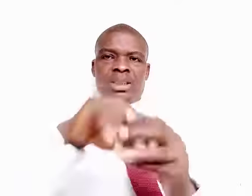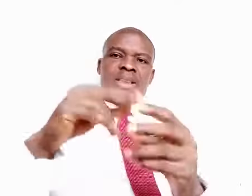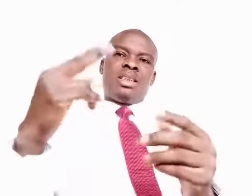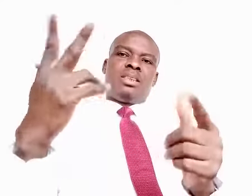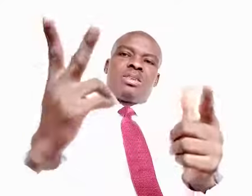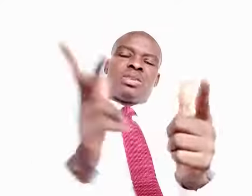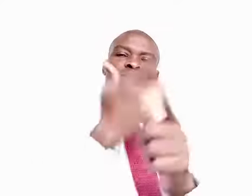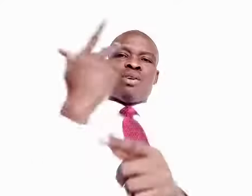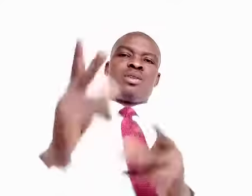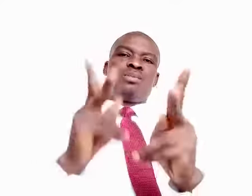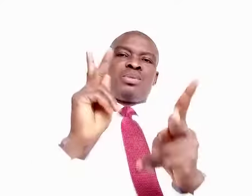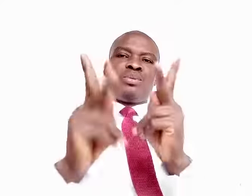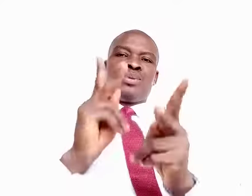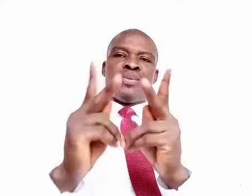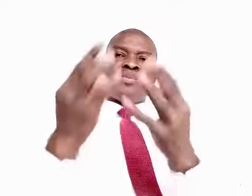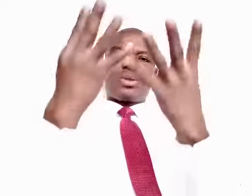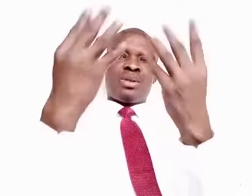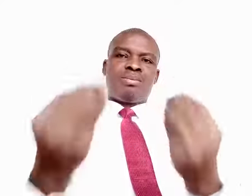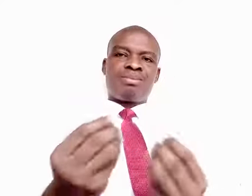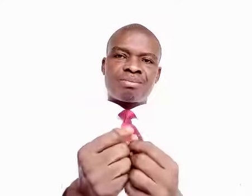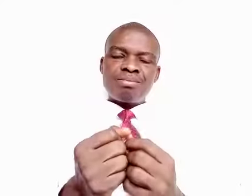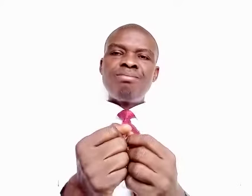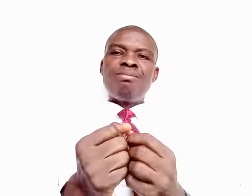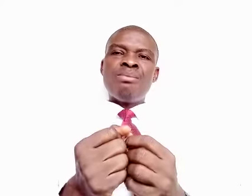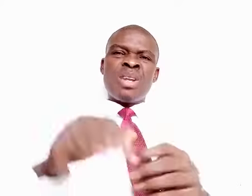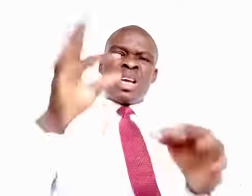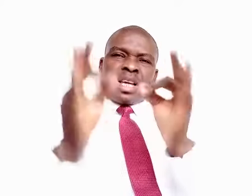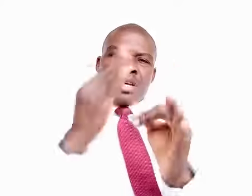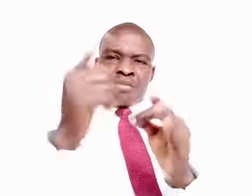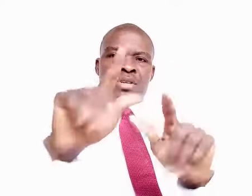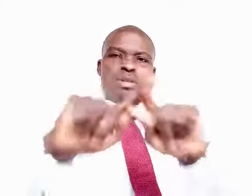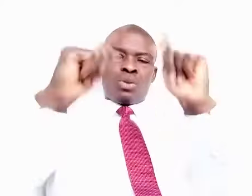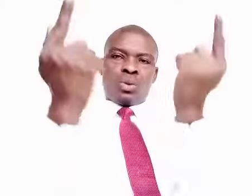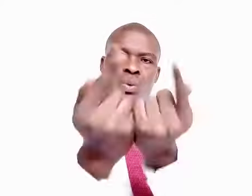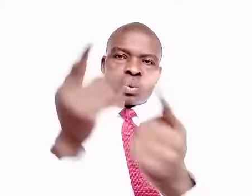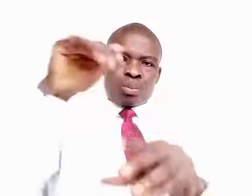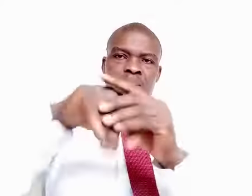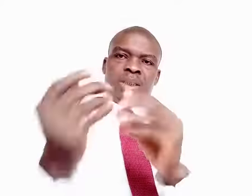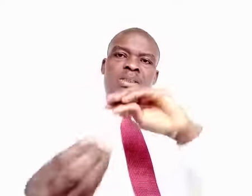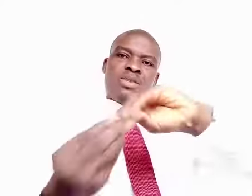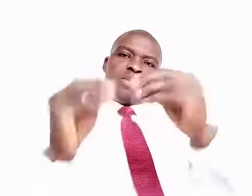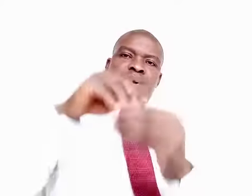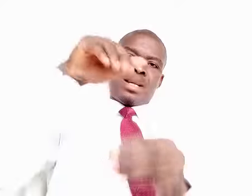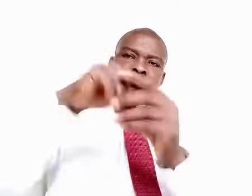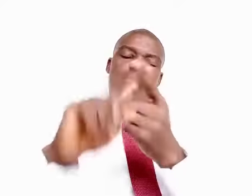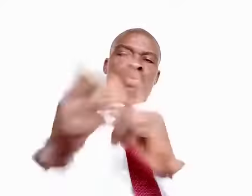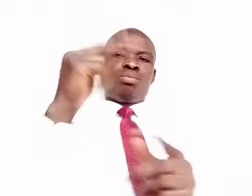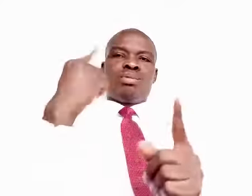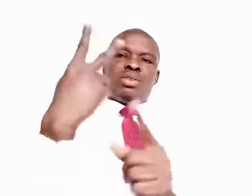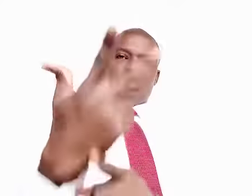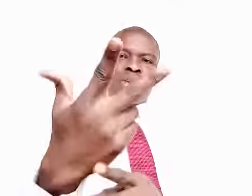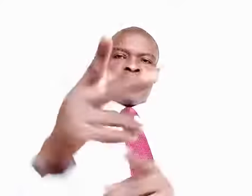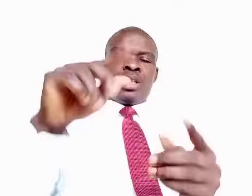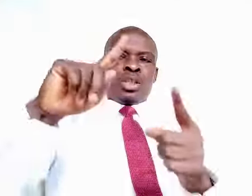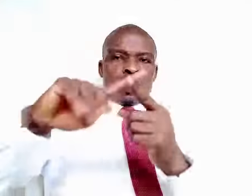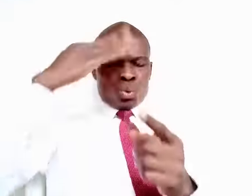candidate? Solution: if we group these digits in 3 to know the value, the total number